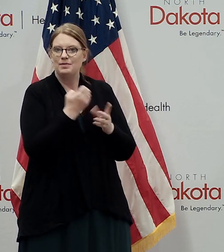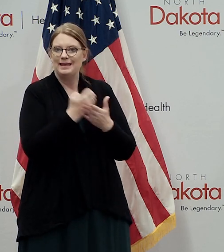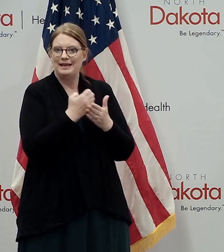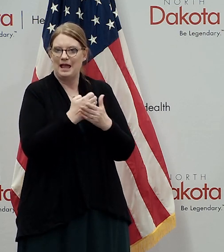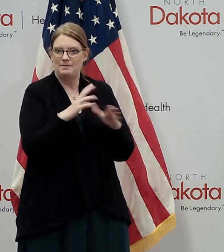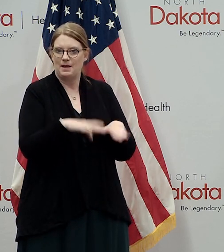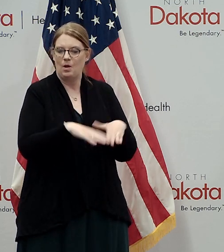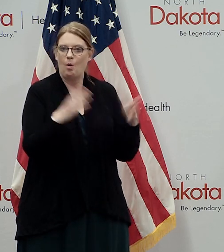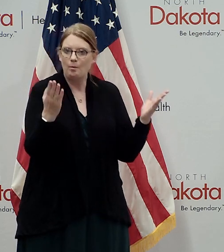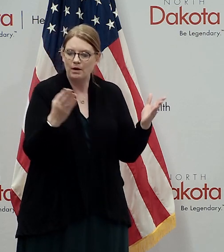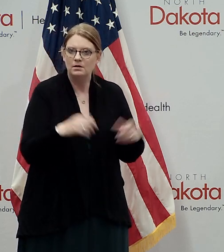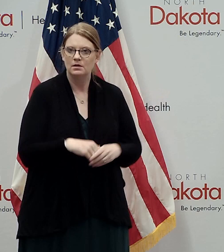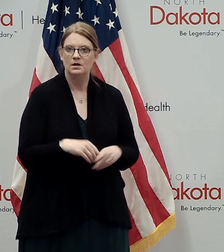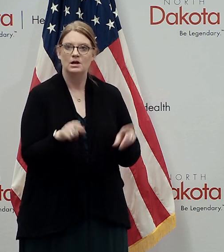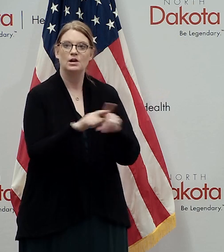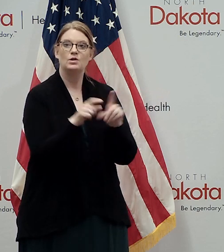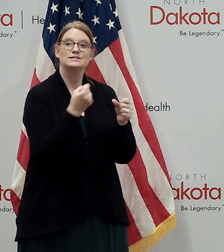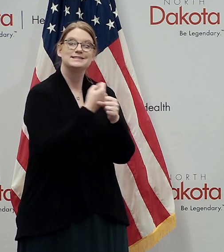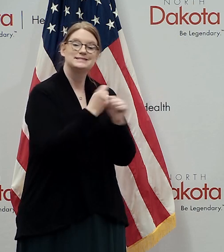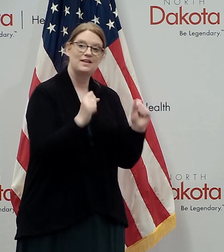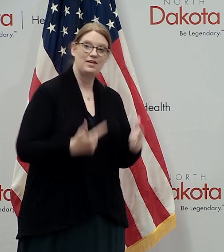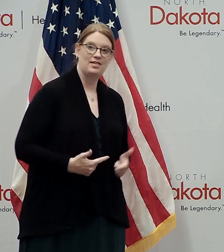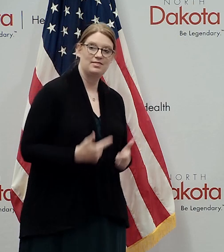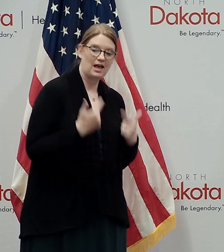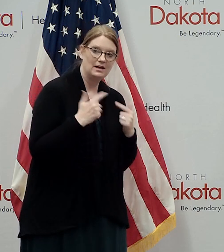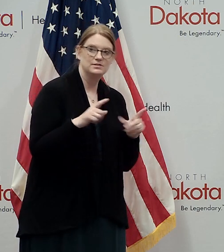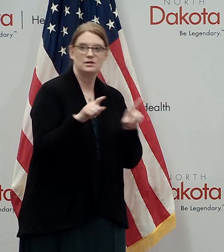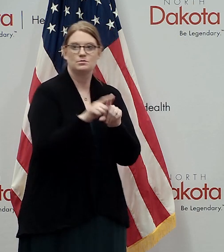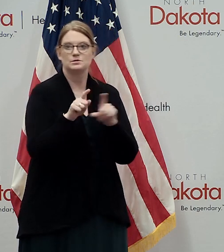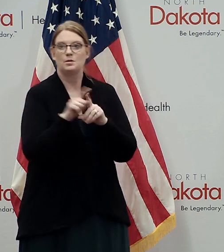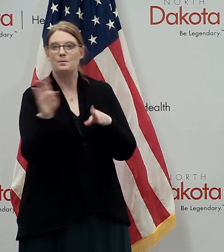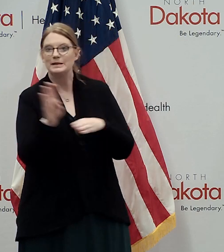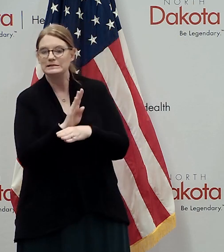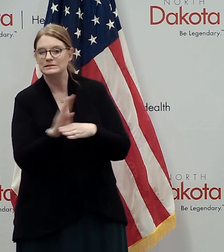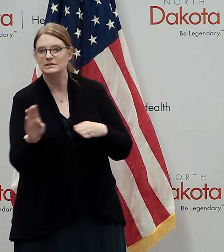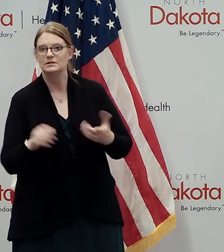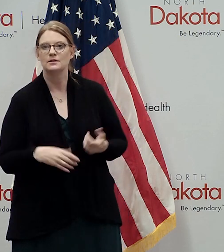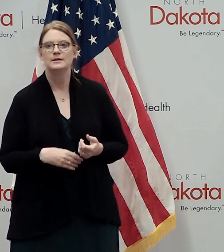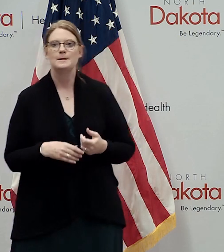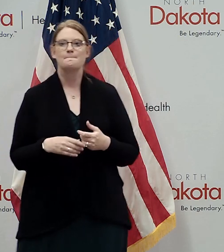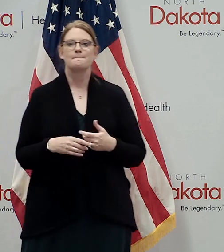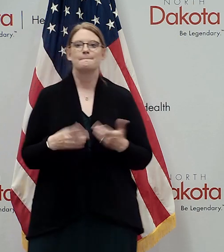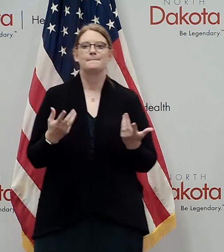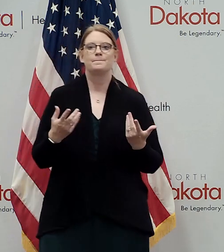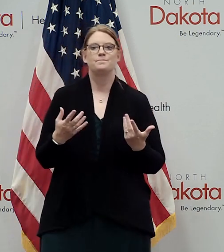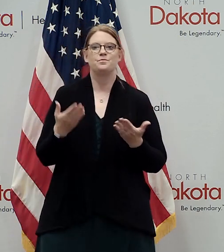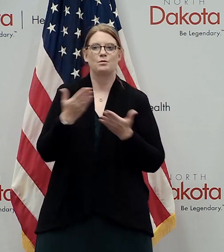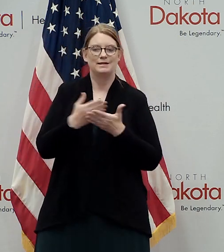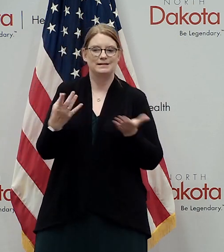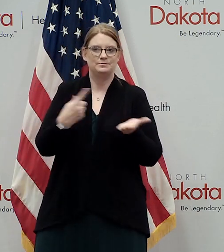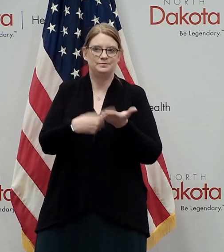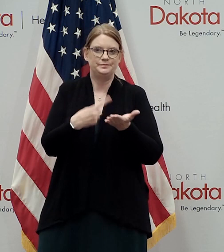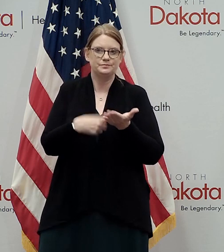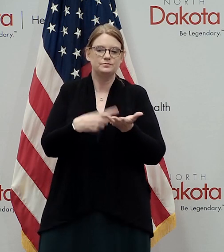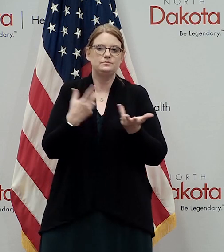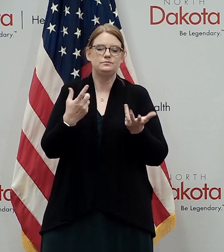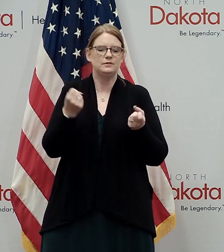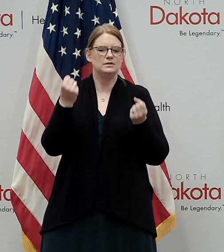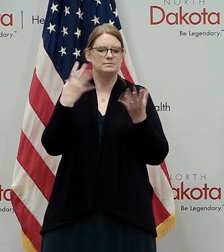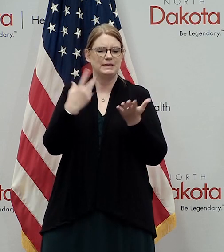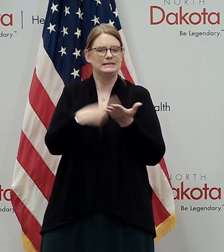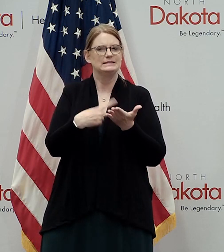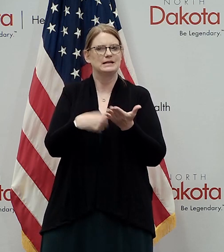and again, saving lives and livelihoods. One of the things that they talk about before reopening, there's a lot of talk